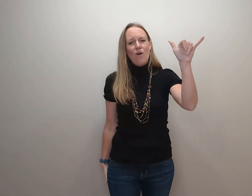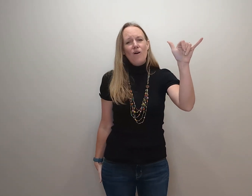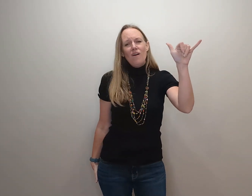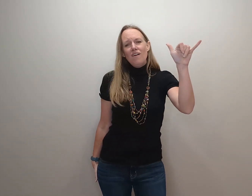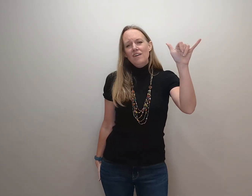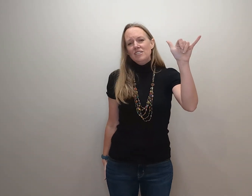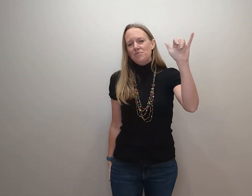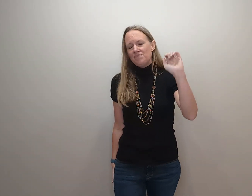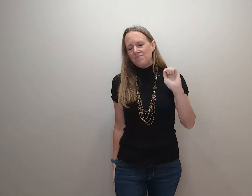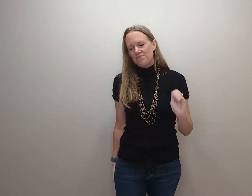forevermore.